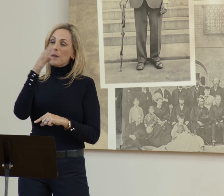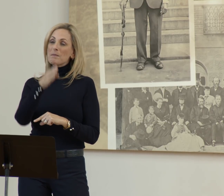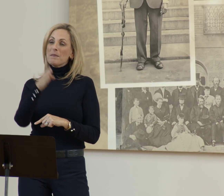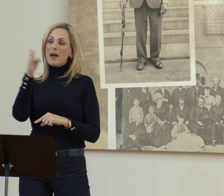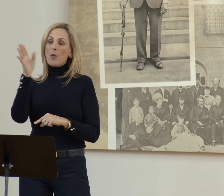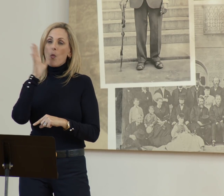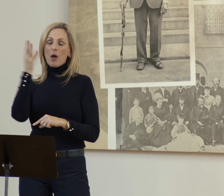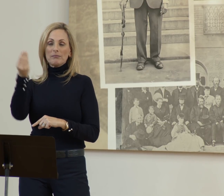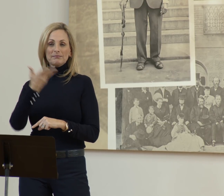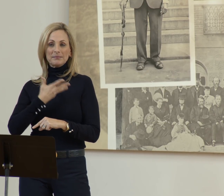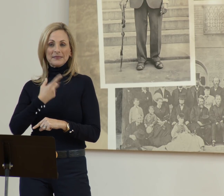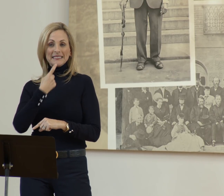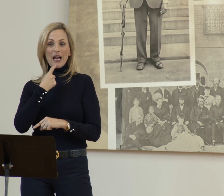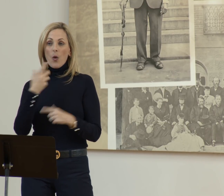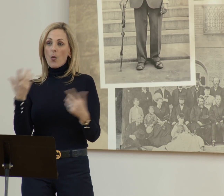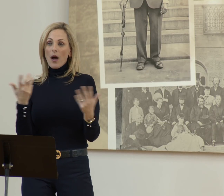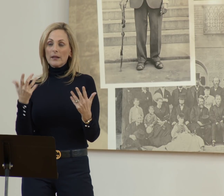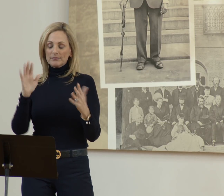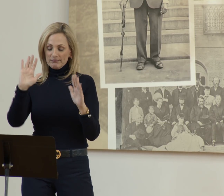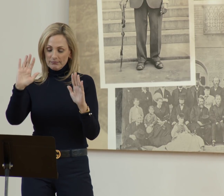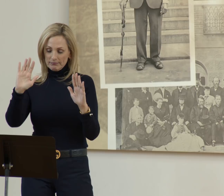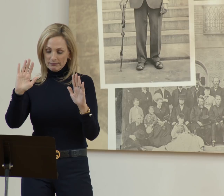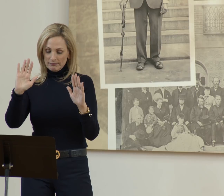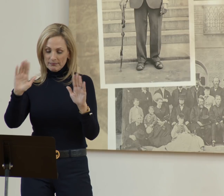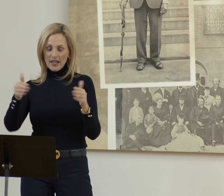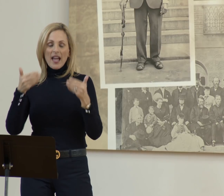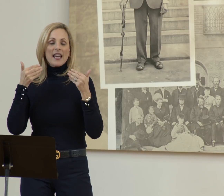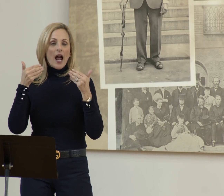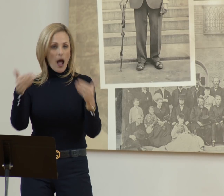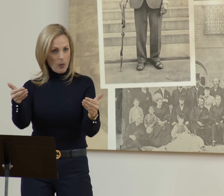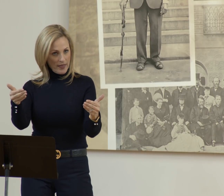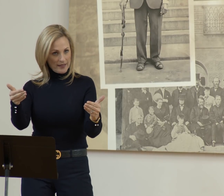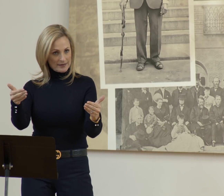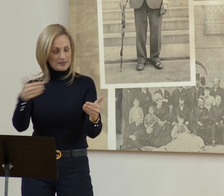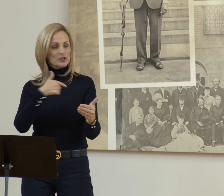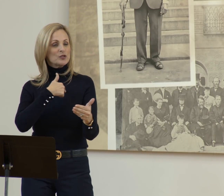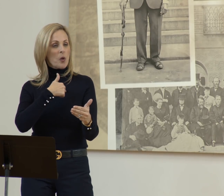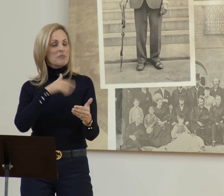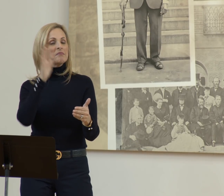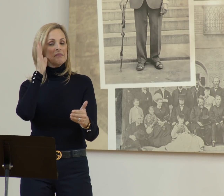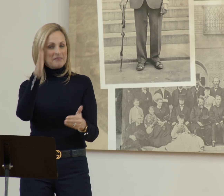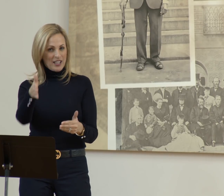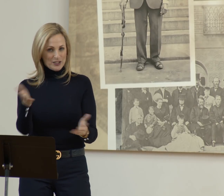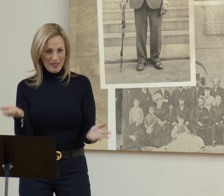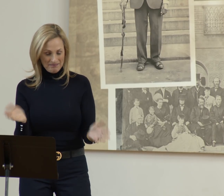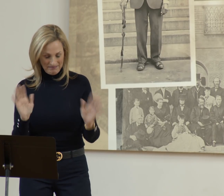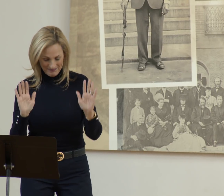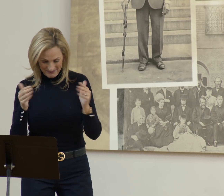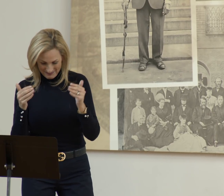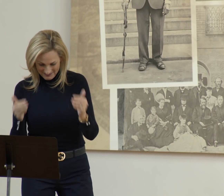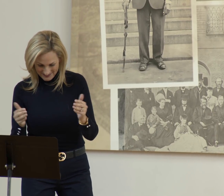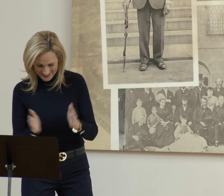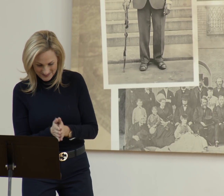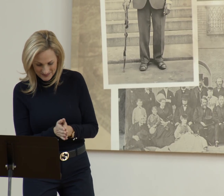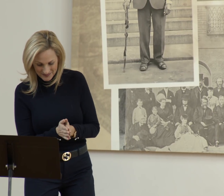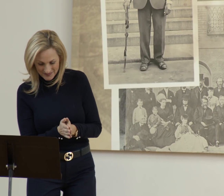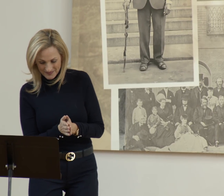with us, but I'm sure that he would tell me, "Get on with it." And so I will.